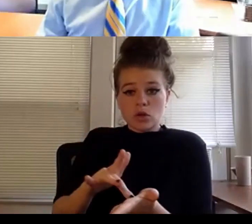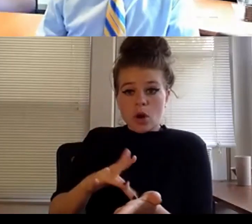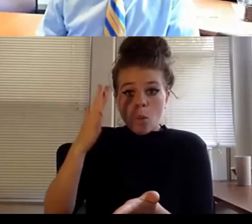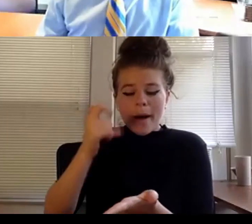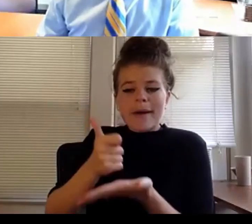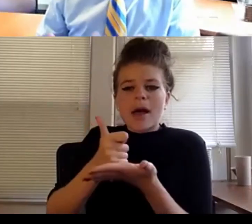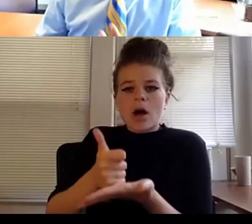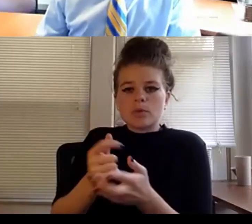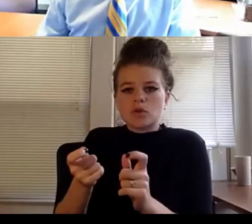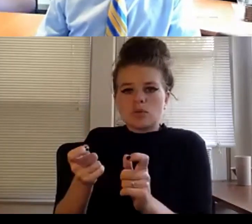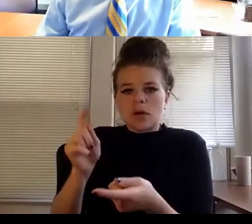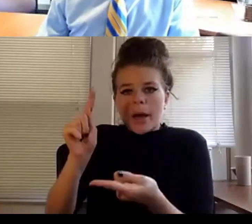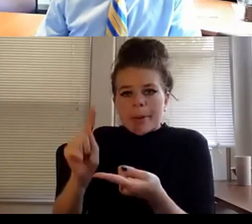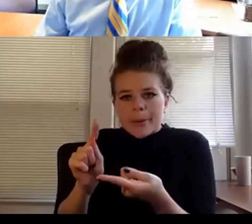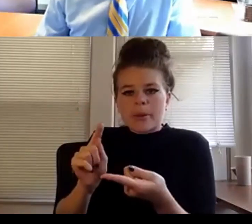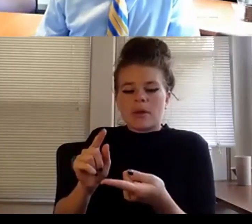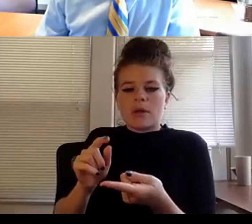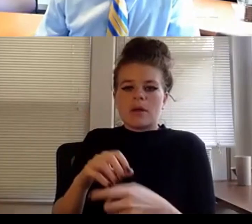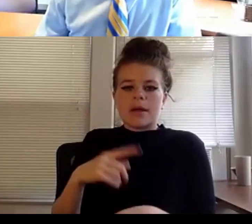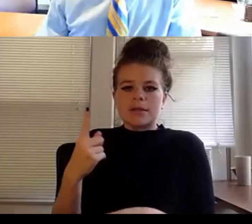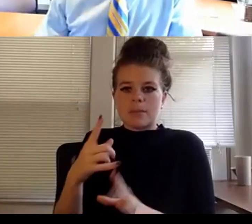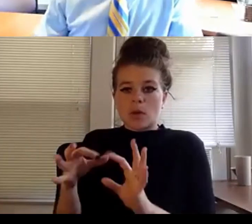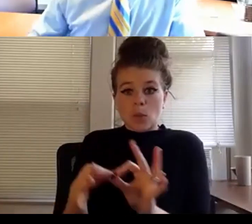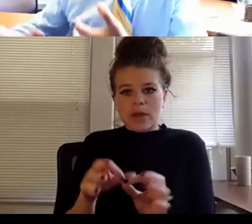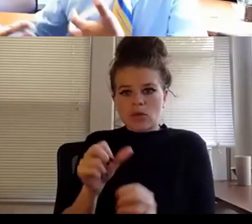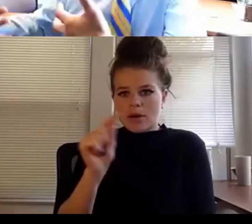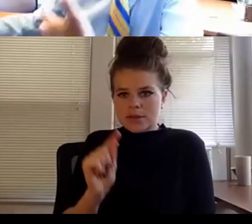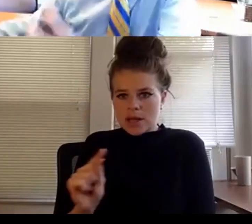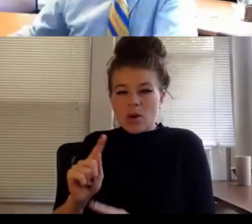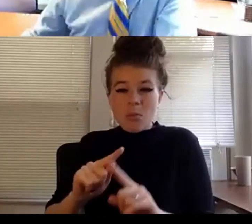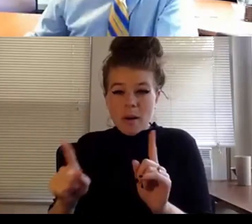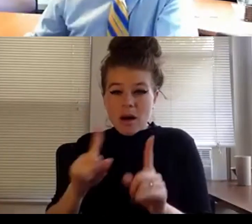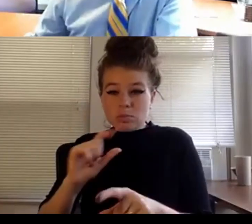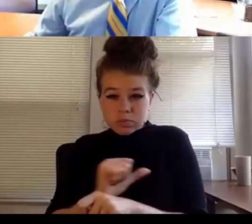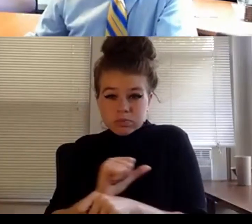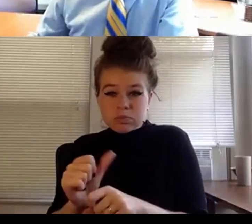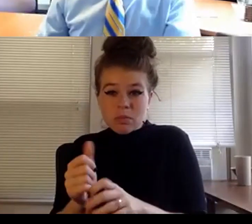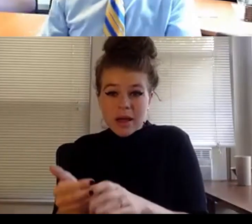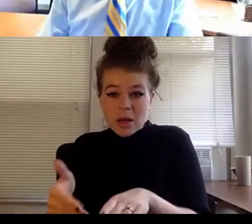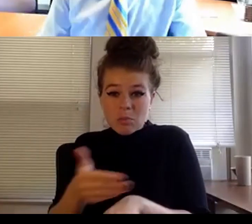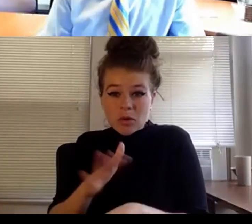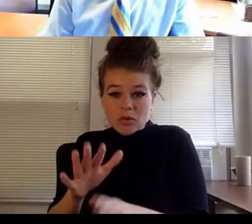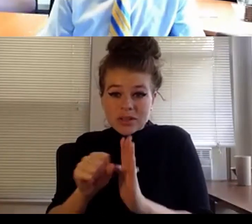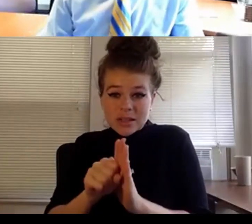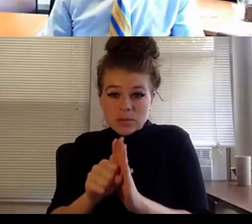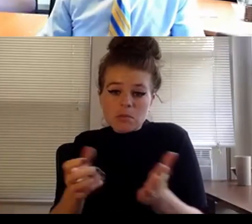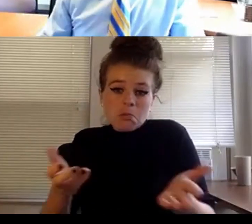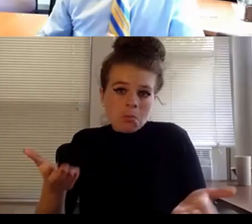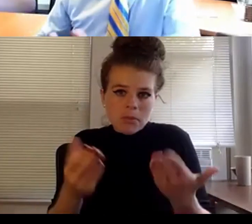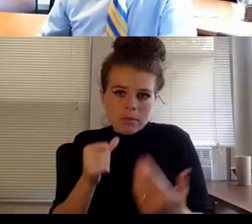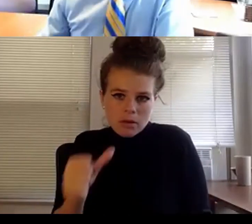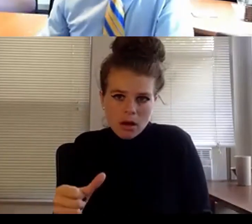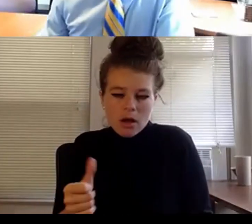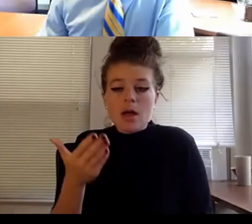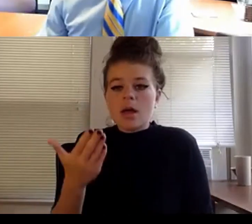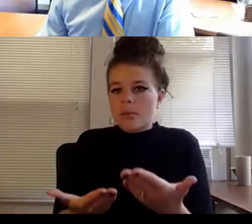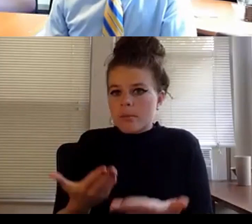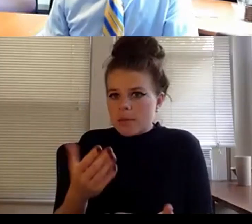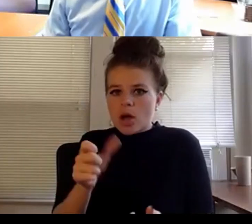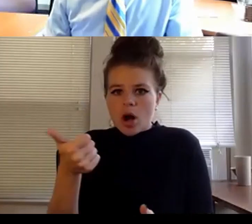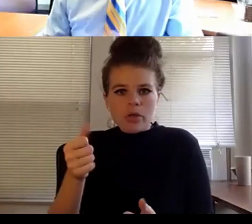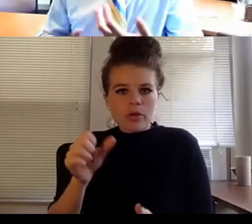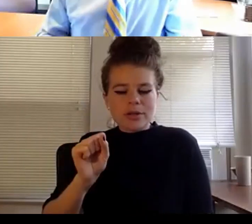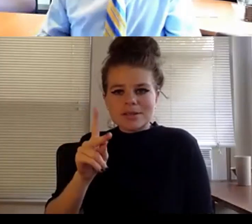a substance that may be associated with developing Alzheimer's, but doesn't really improve your symptom. It might incur cost, it might have other side